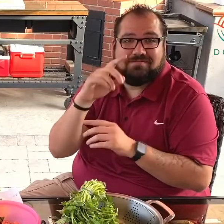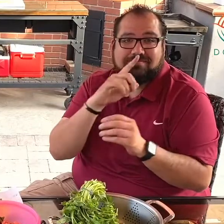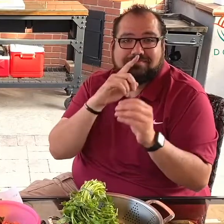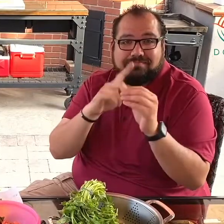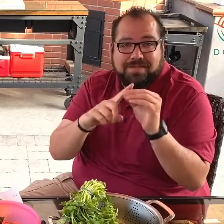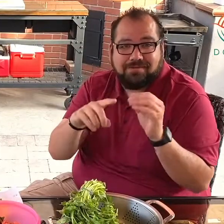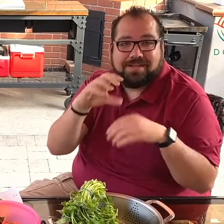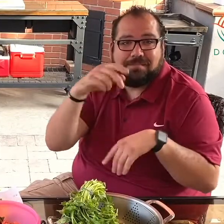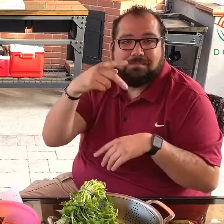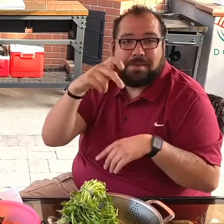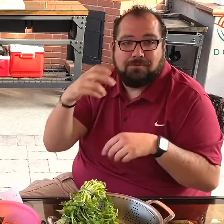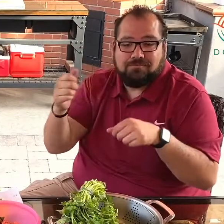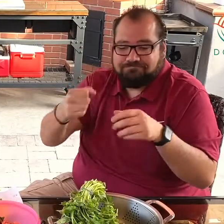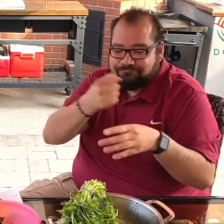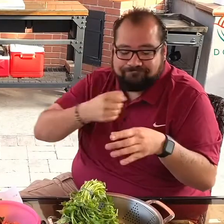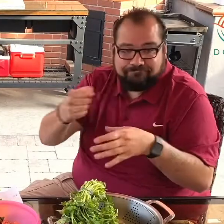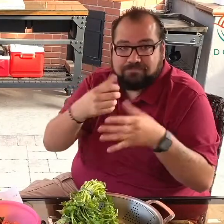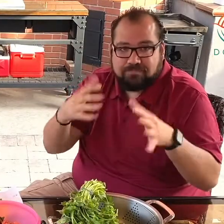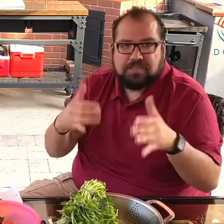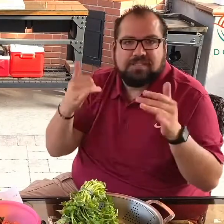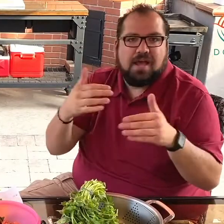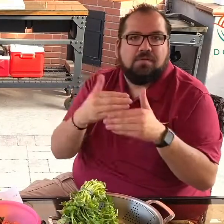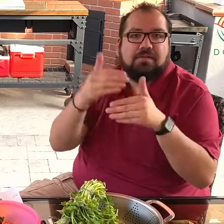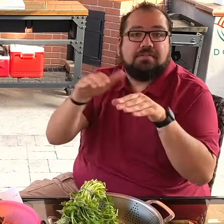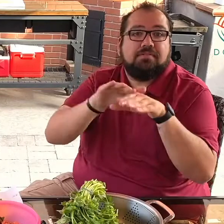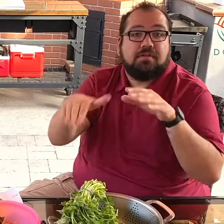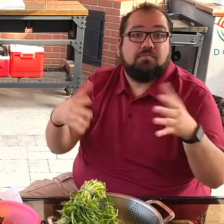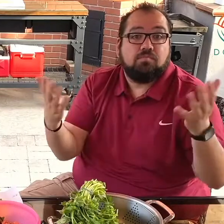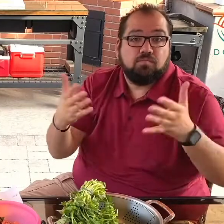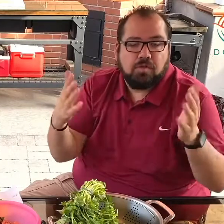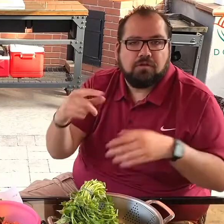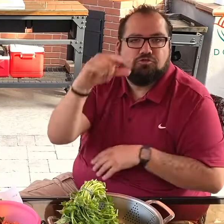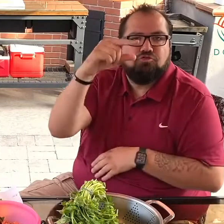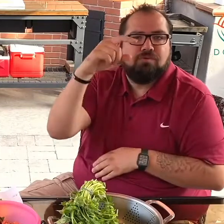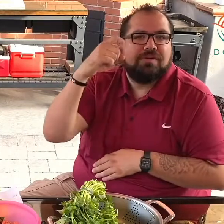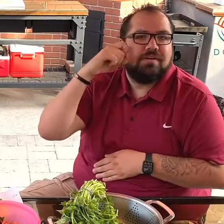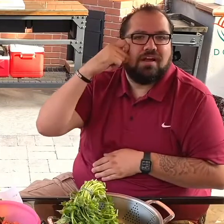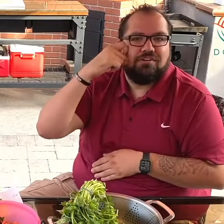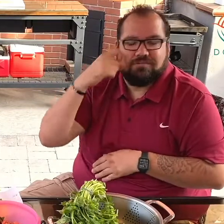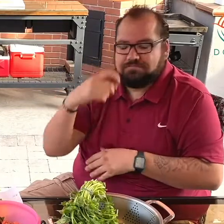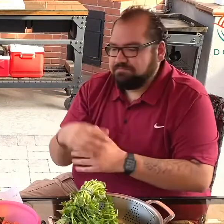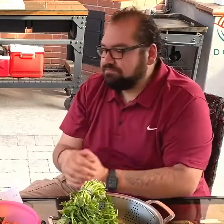So we did the cilantro and the tomato and the peppers. So the next step is the green onion.